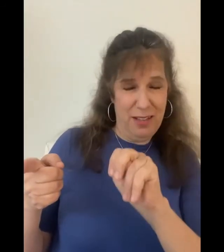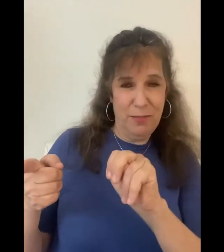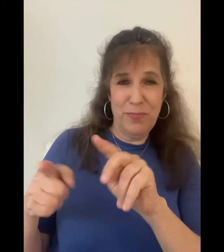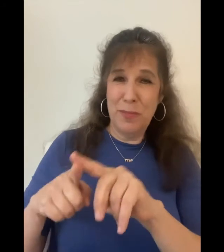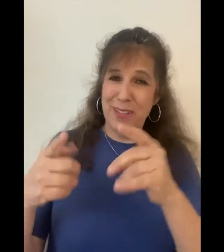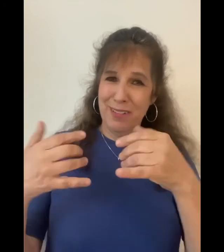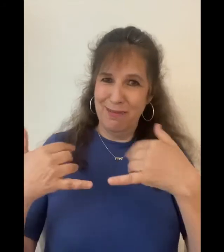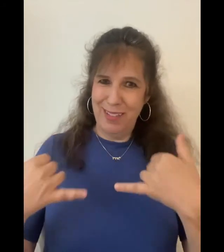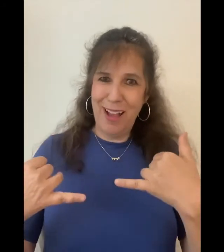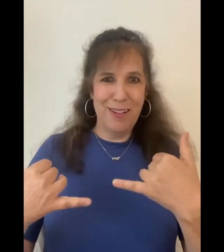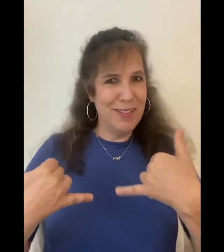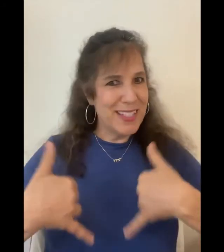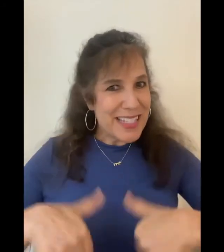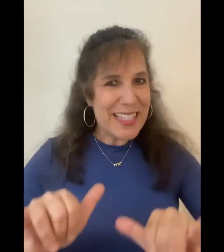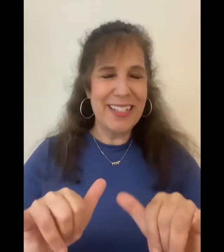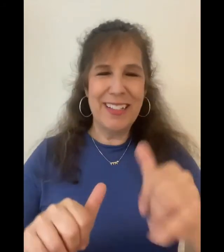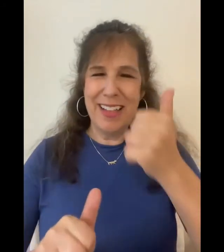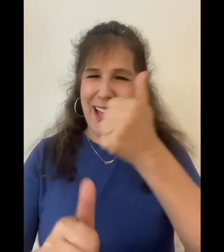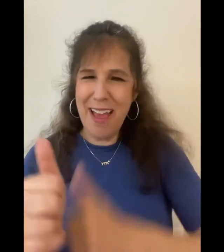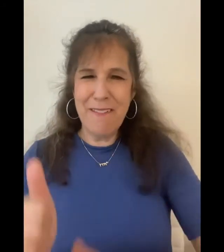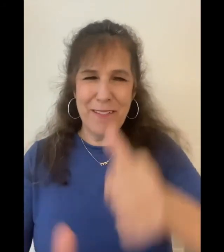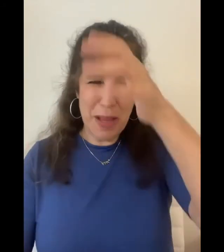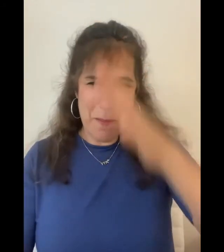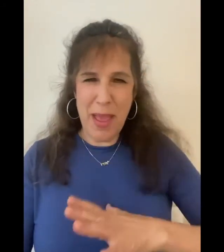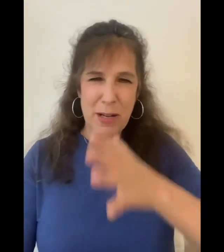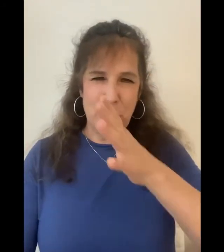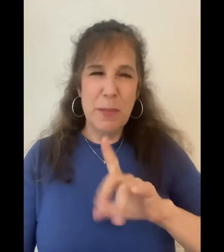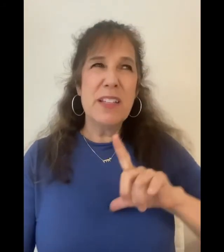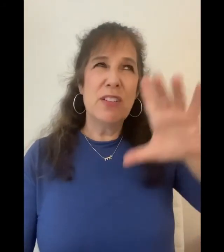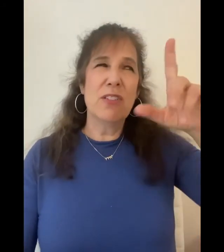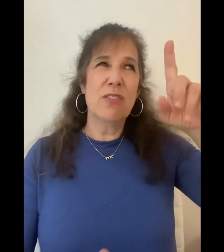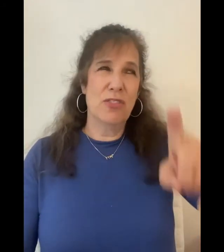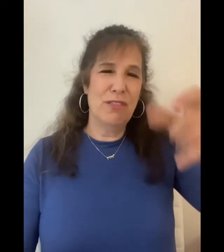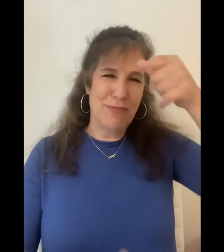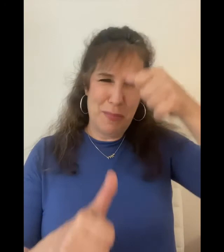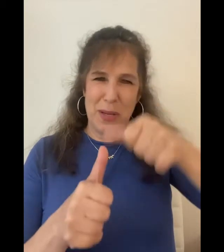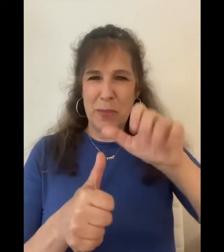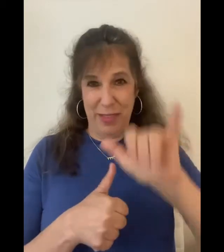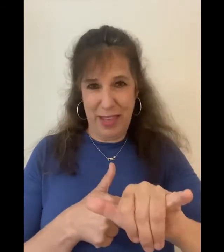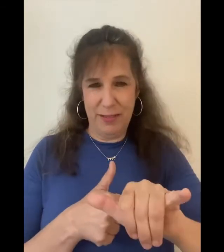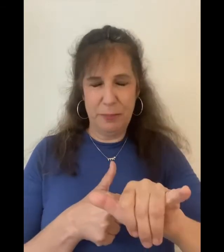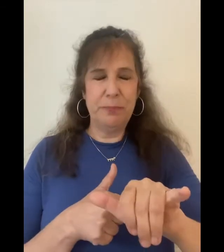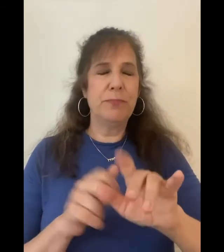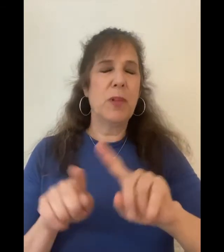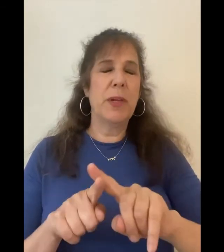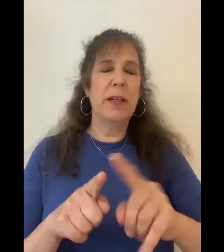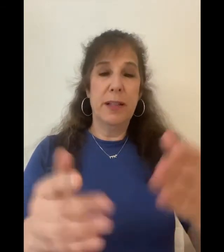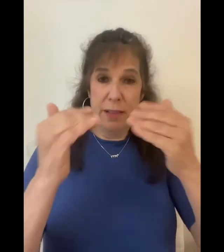take from then on till today and till ever after. But the next verse goes up and says that